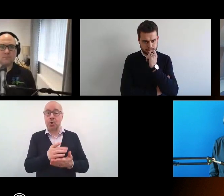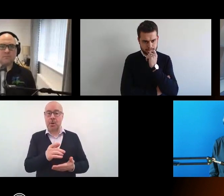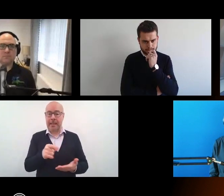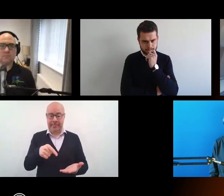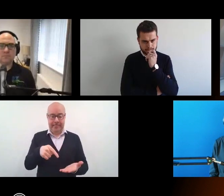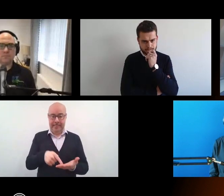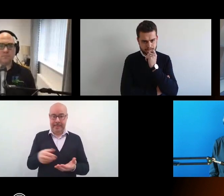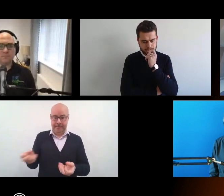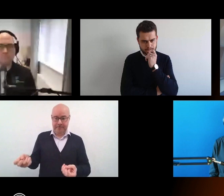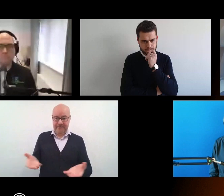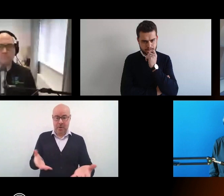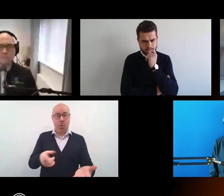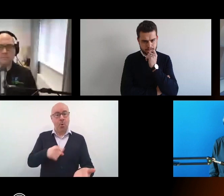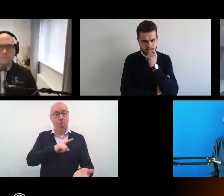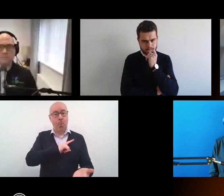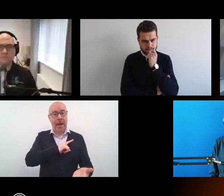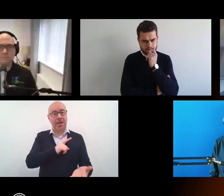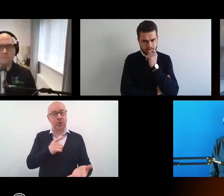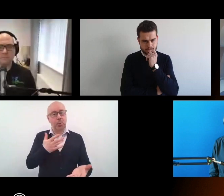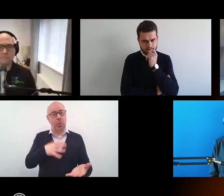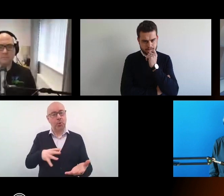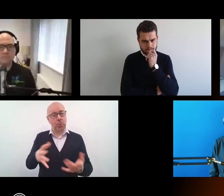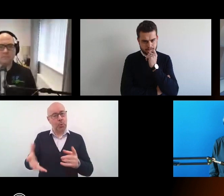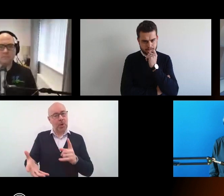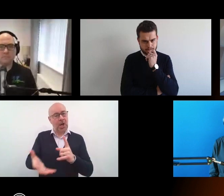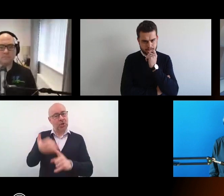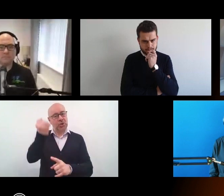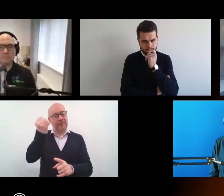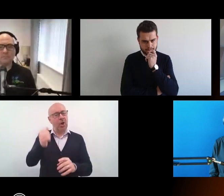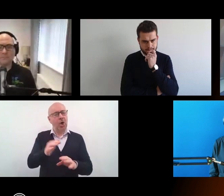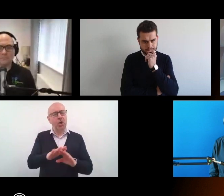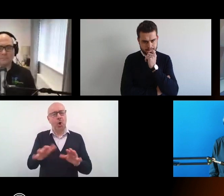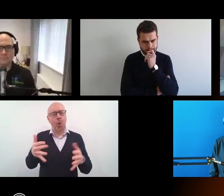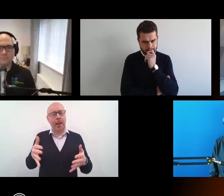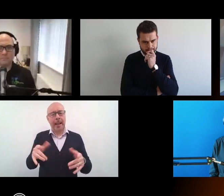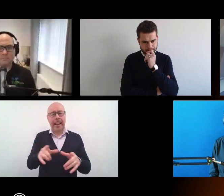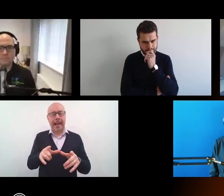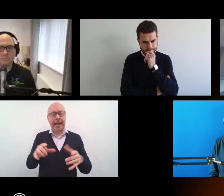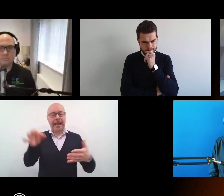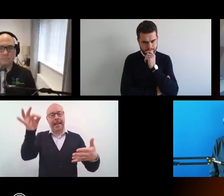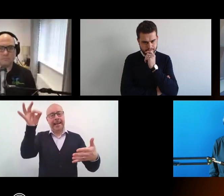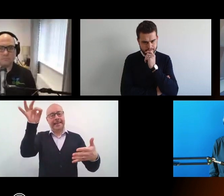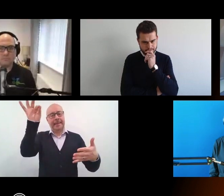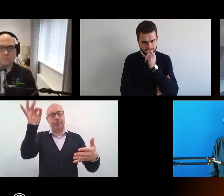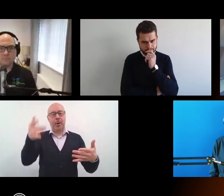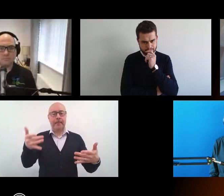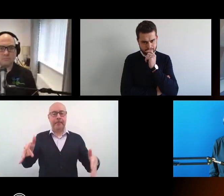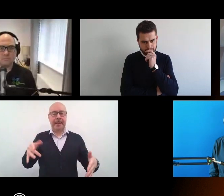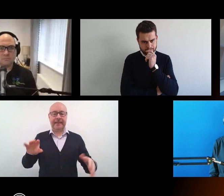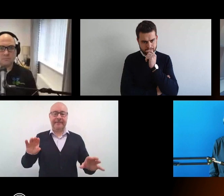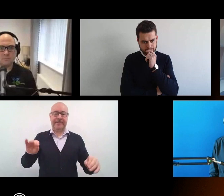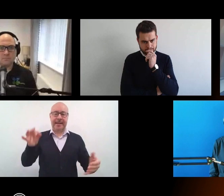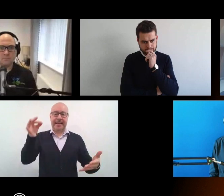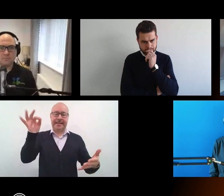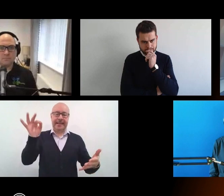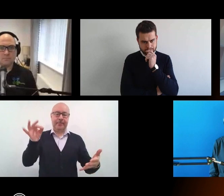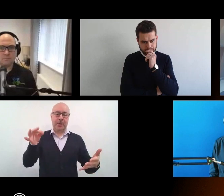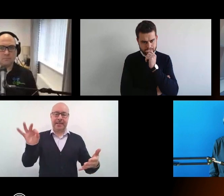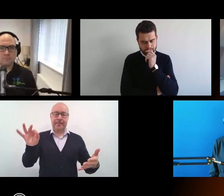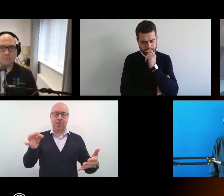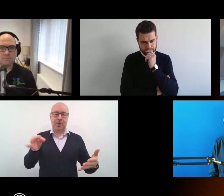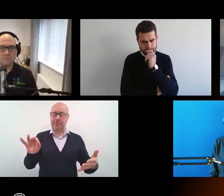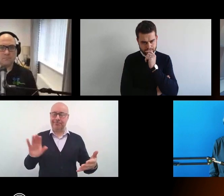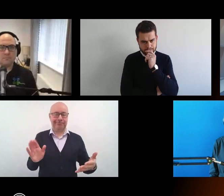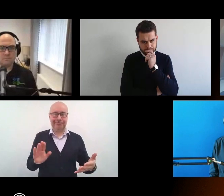we achieve it, and it's not just a tick box. The last thing we want is for this to be a tick box. People, whether